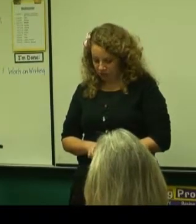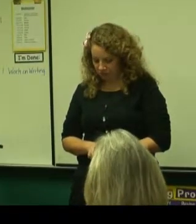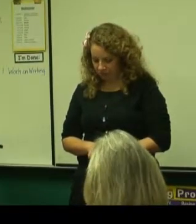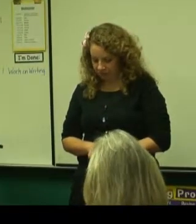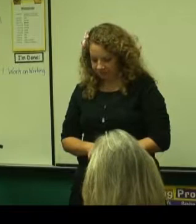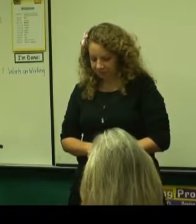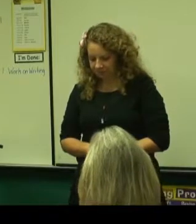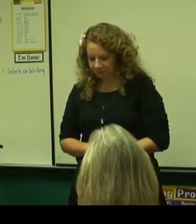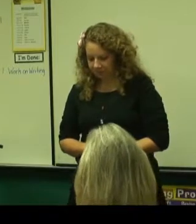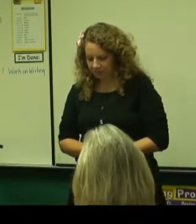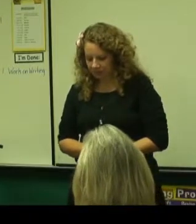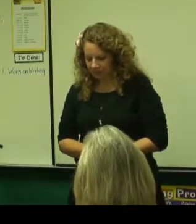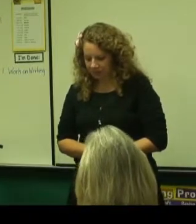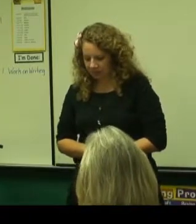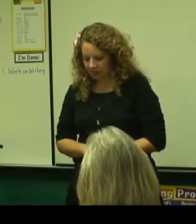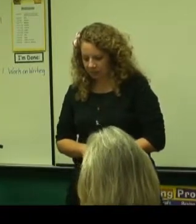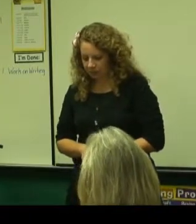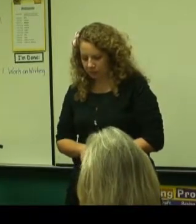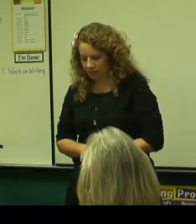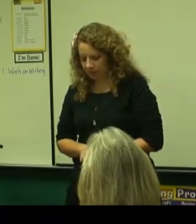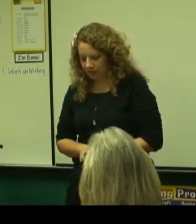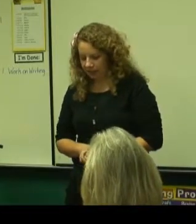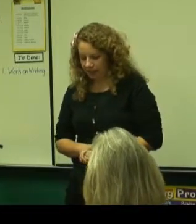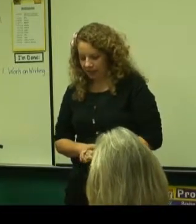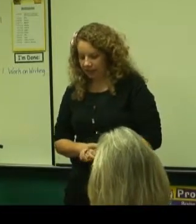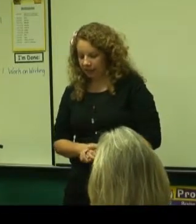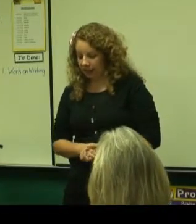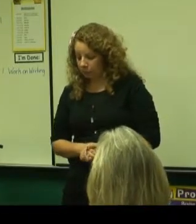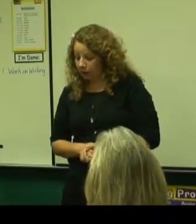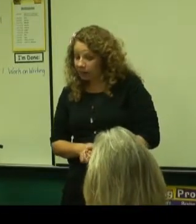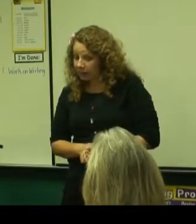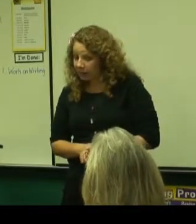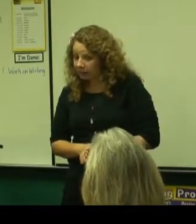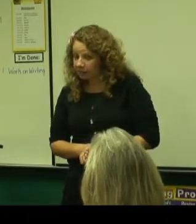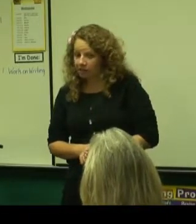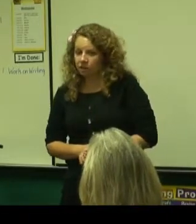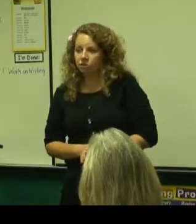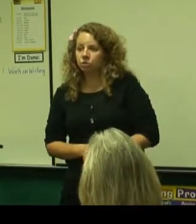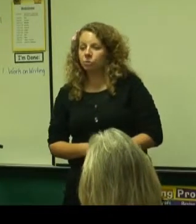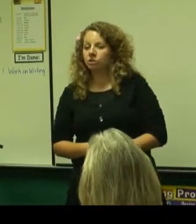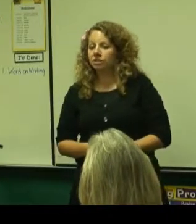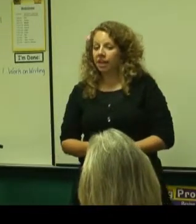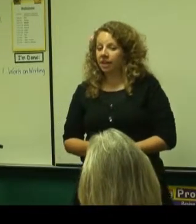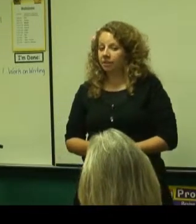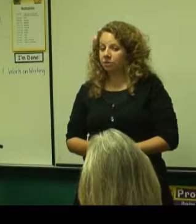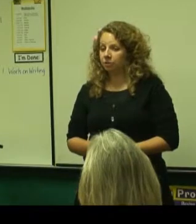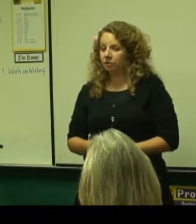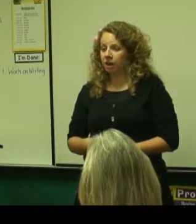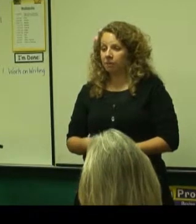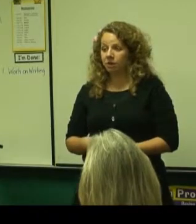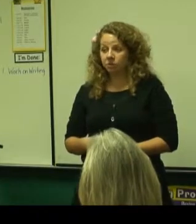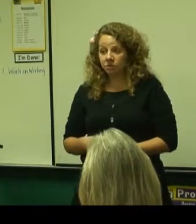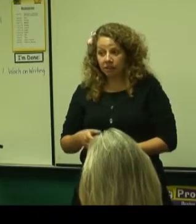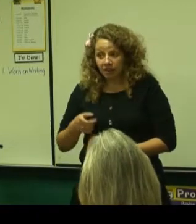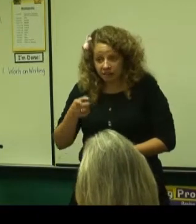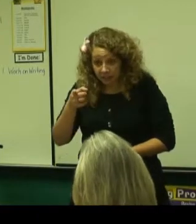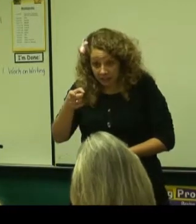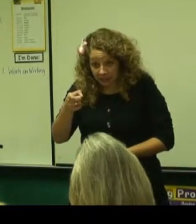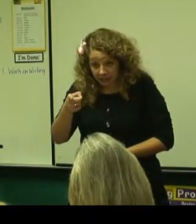question, then it would be he like work, he. So we'll say, so raise your eyebrows.